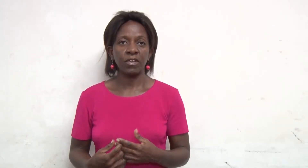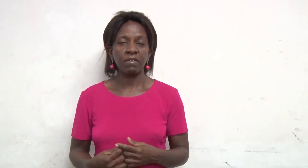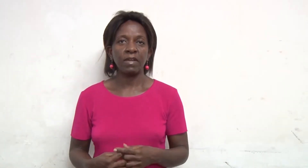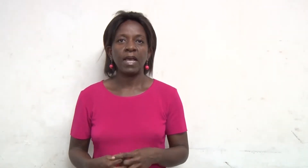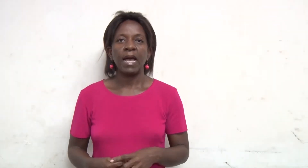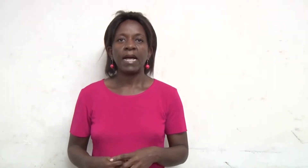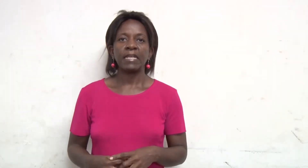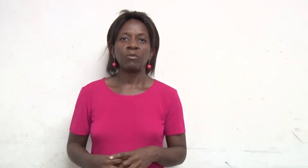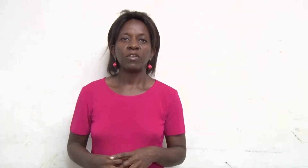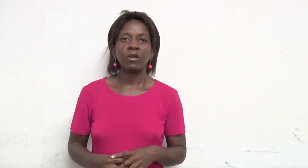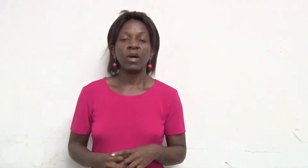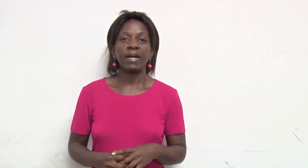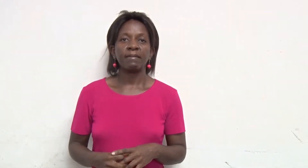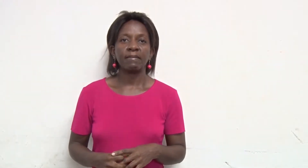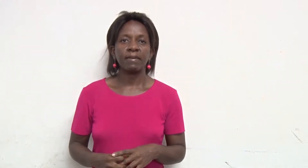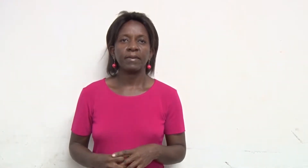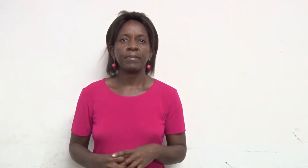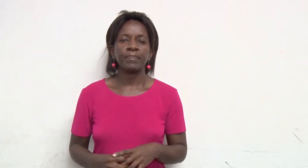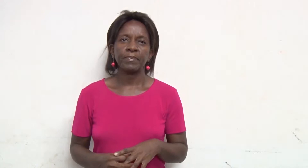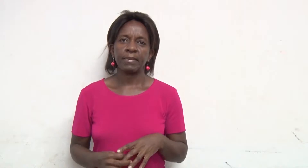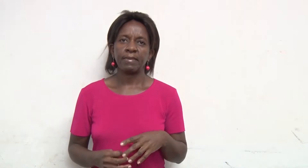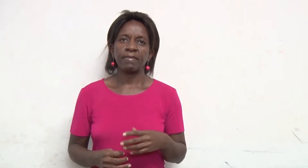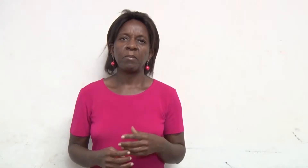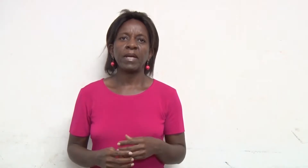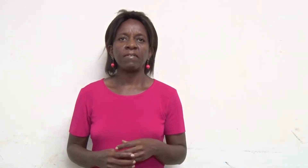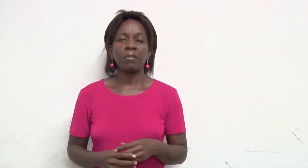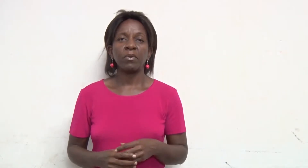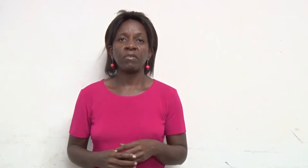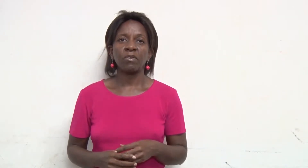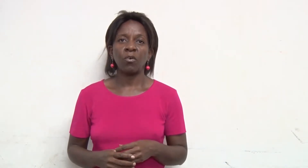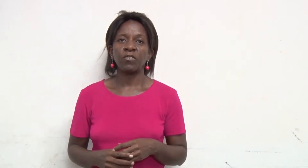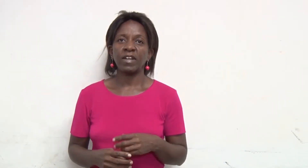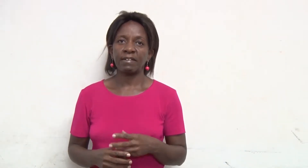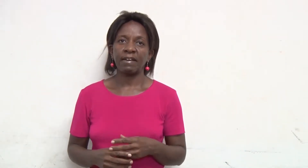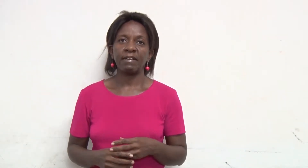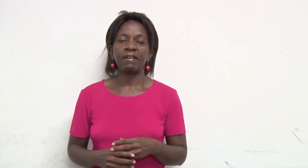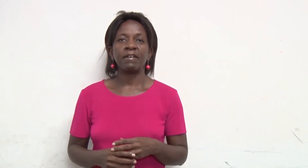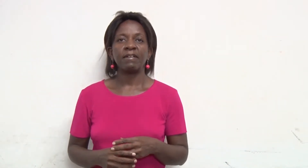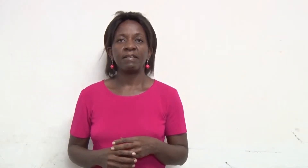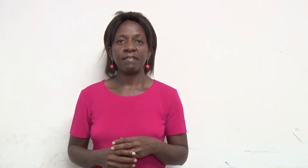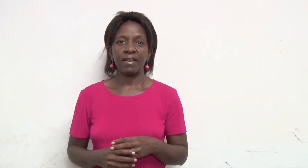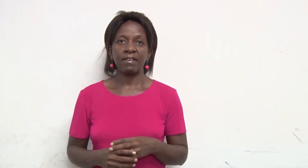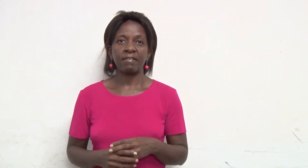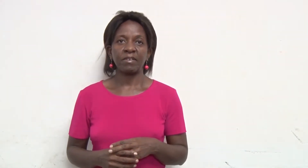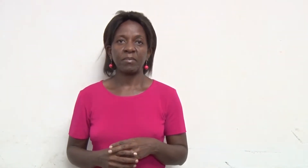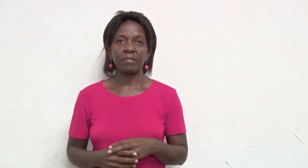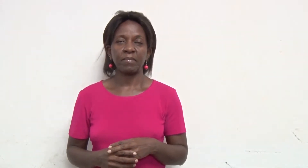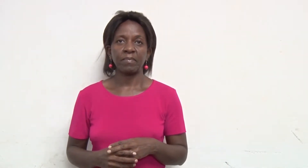it, and then we shall look at some examples of tactile signs.